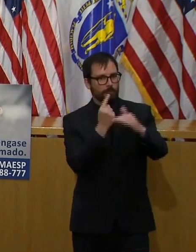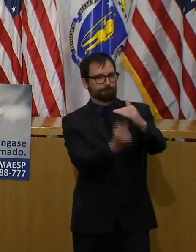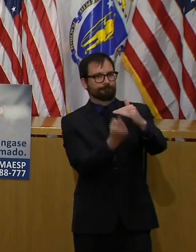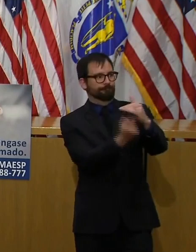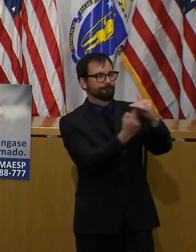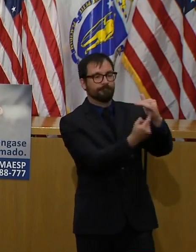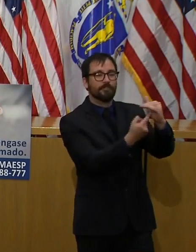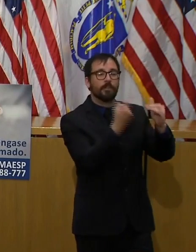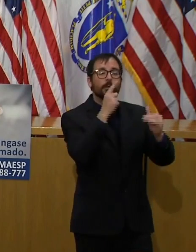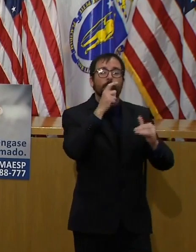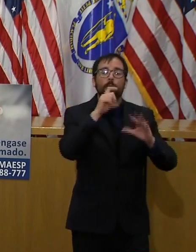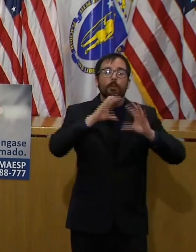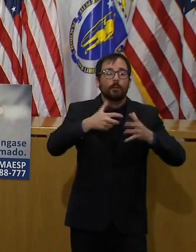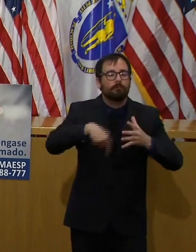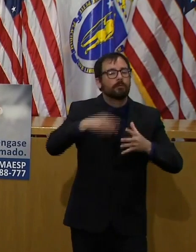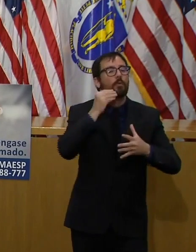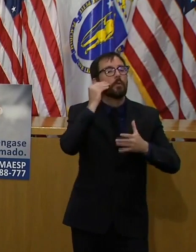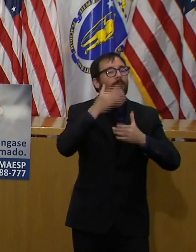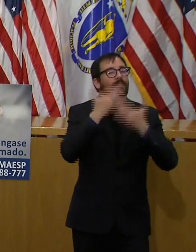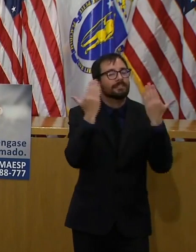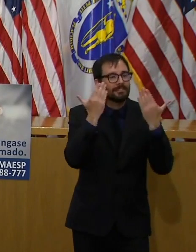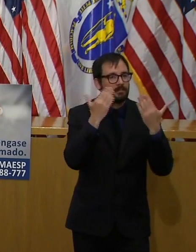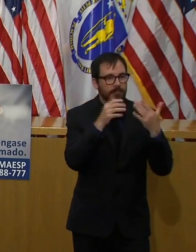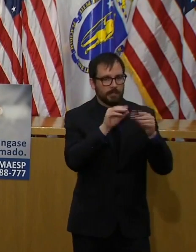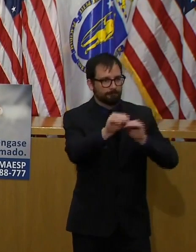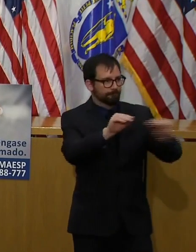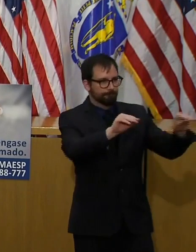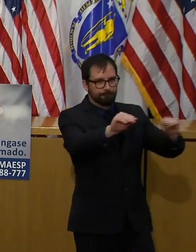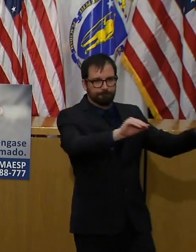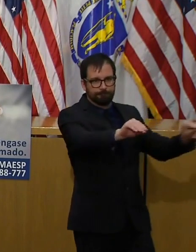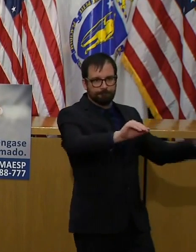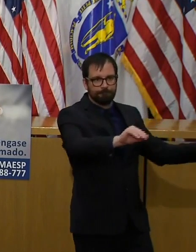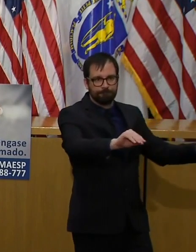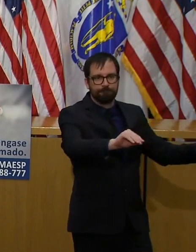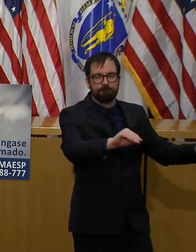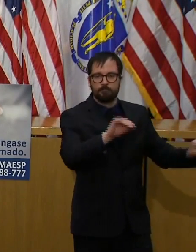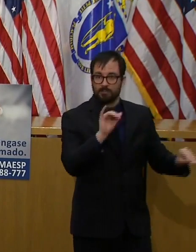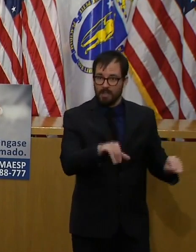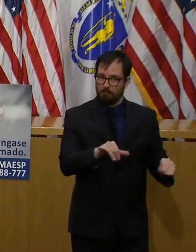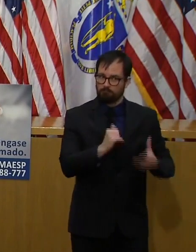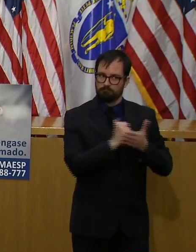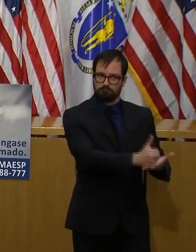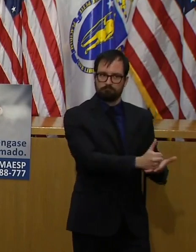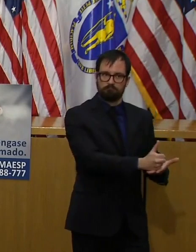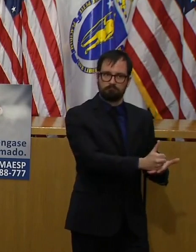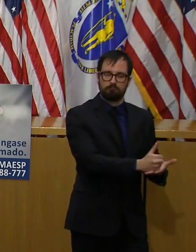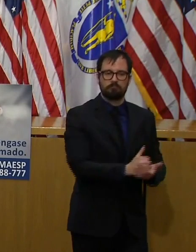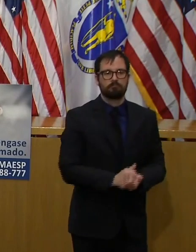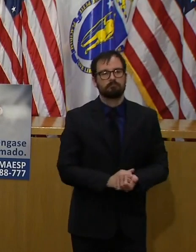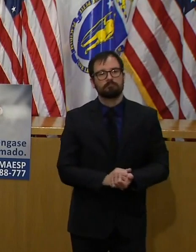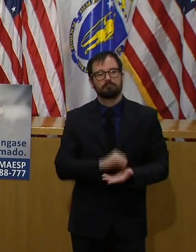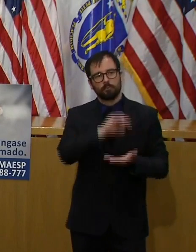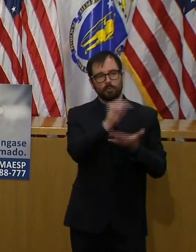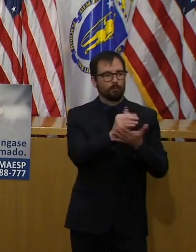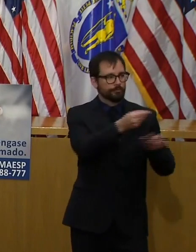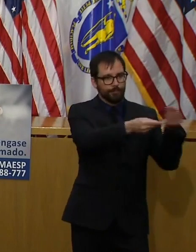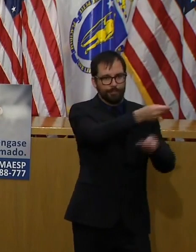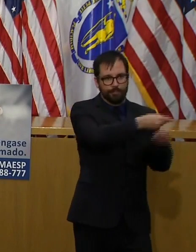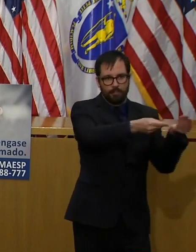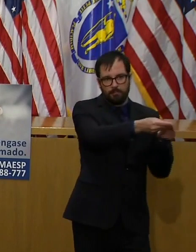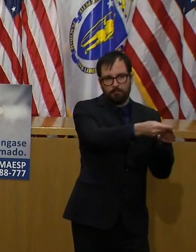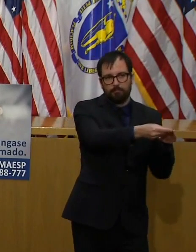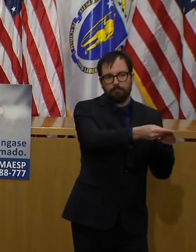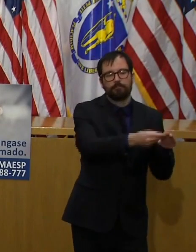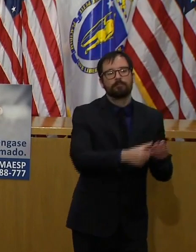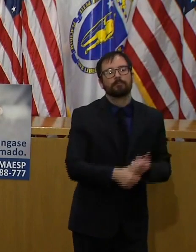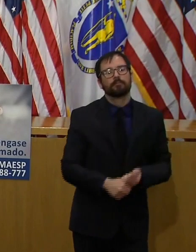to establish isolation sites for family members who aren't in housing that makes it possible for them to